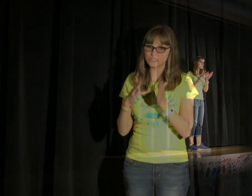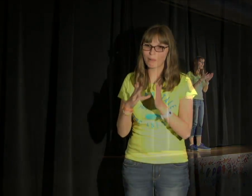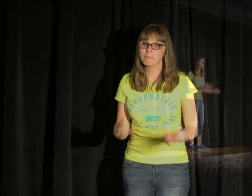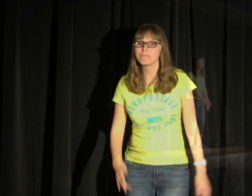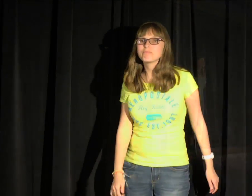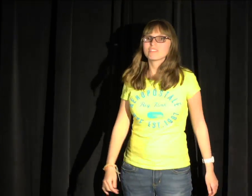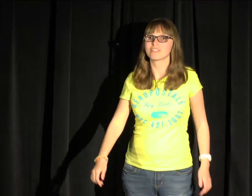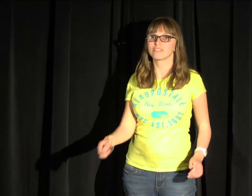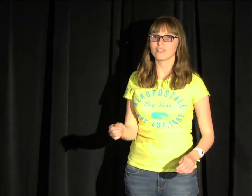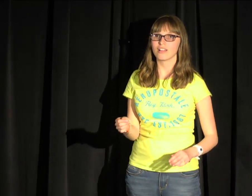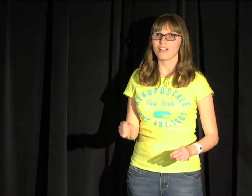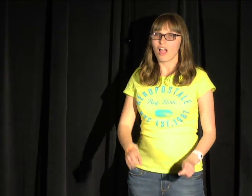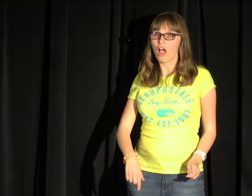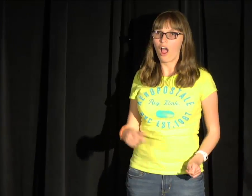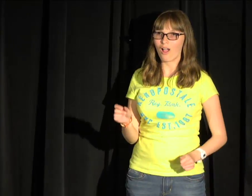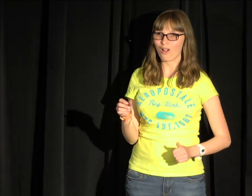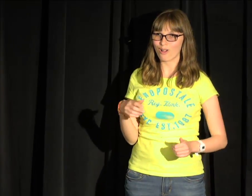I'm a freshman.